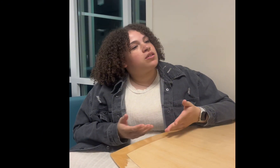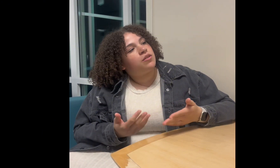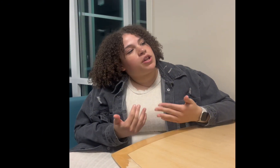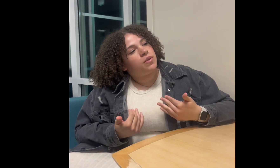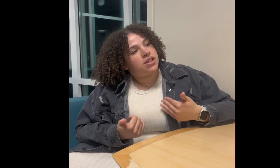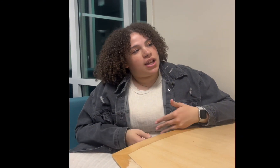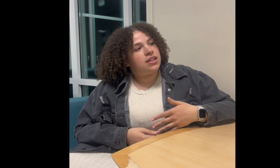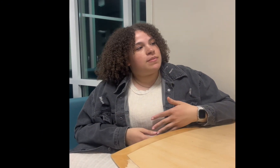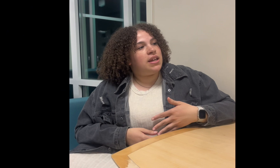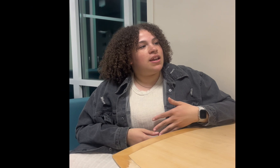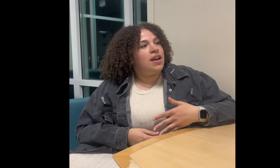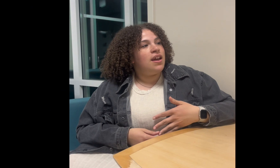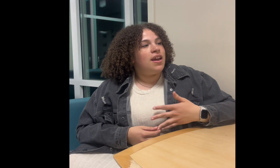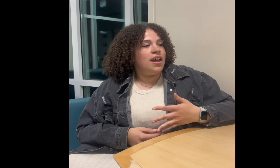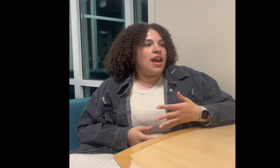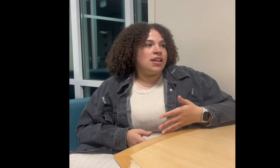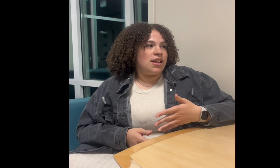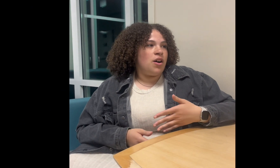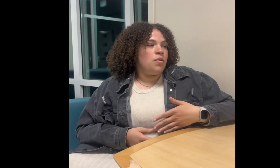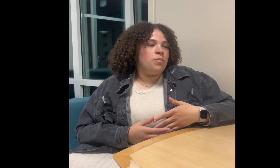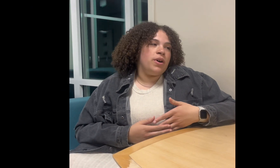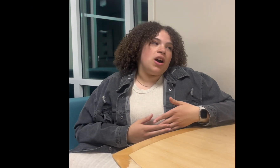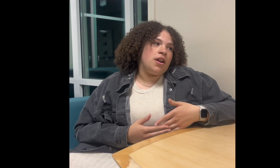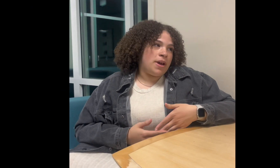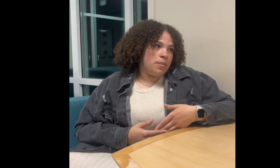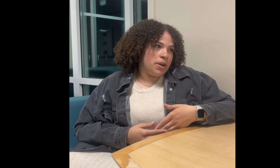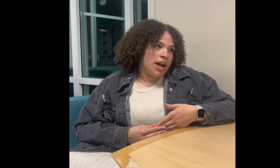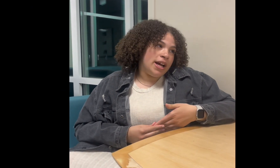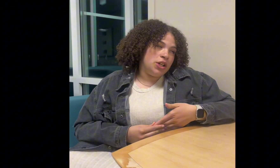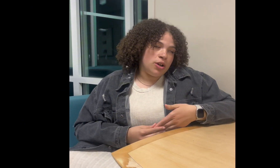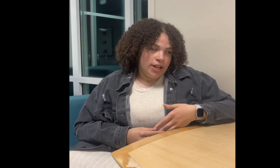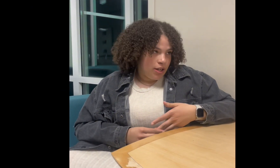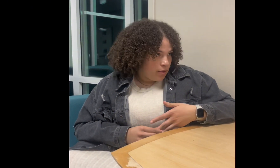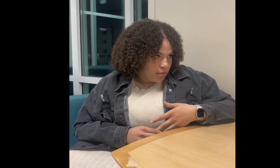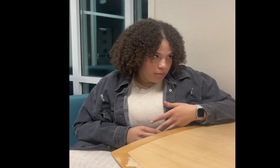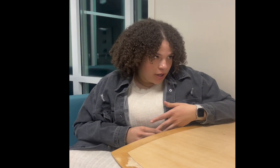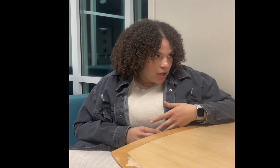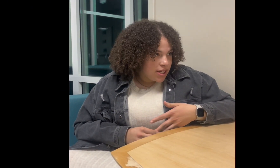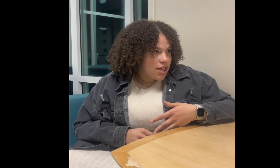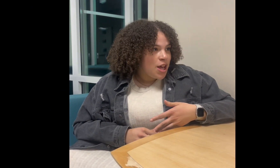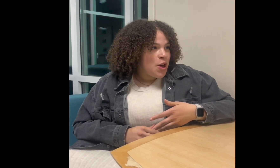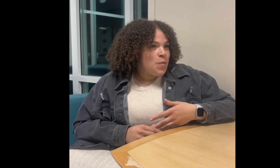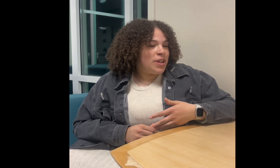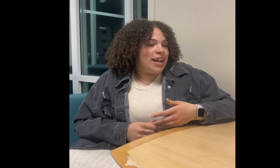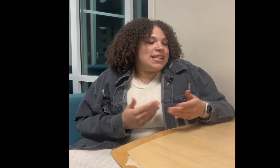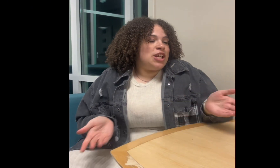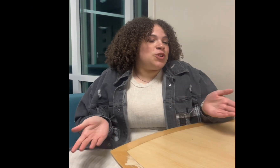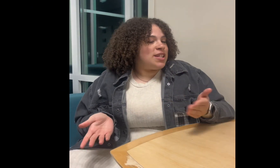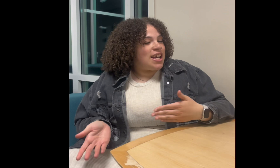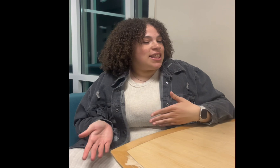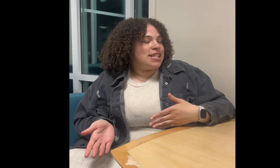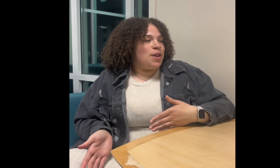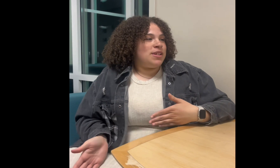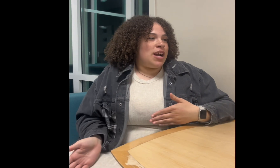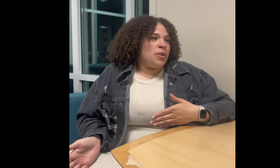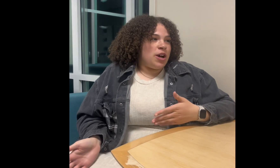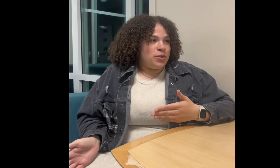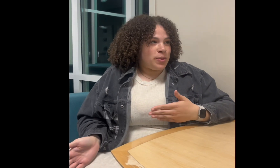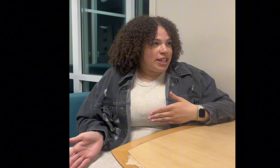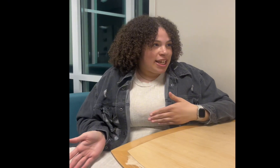what you were saying to me in ASL, but on paper, I had no idea what it was. But like I said, you could sign the same exact word I was reading and I